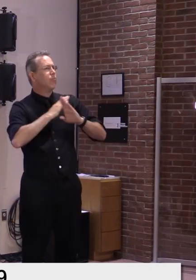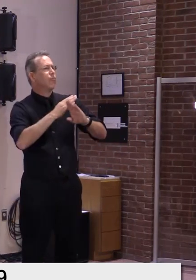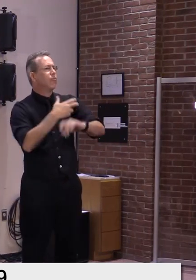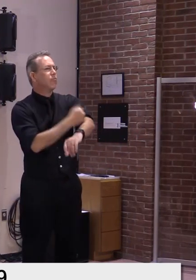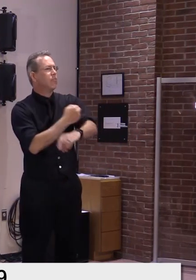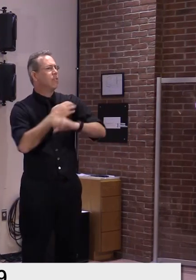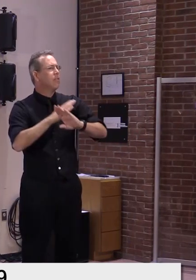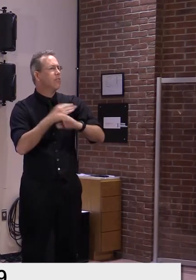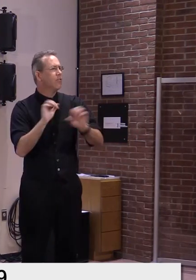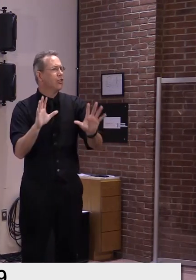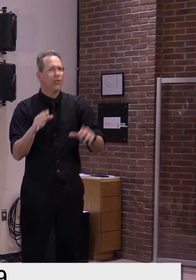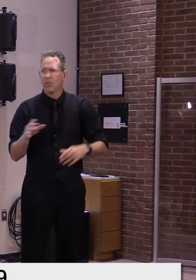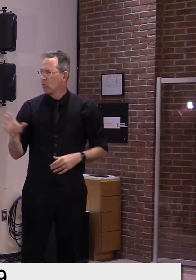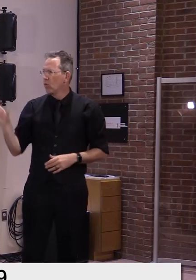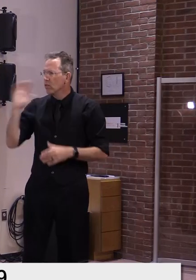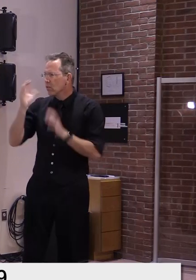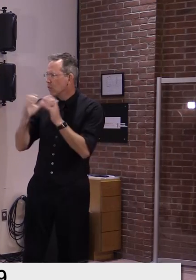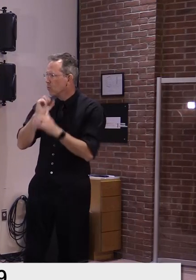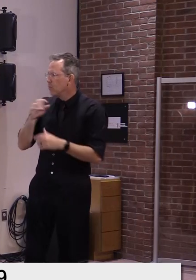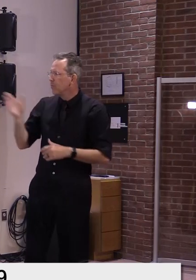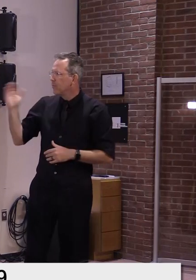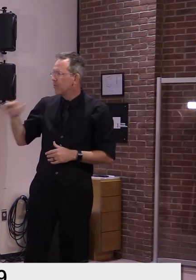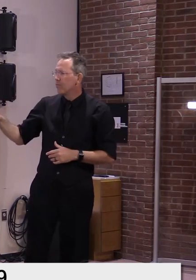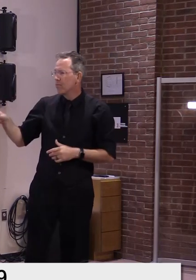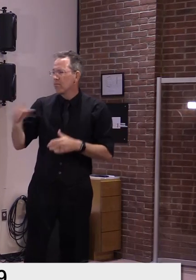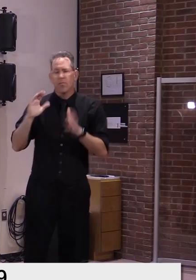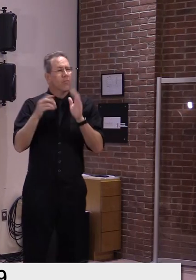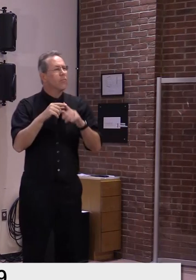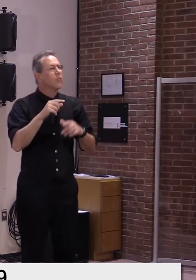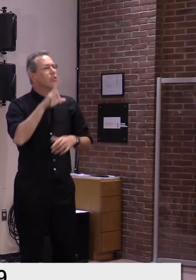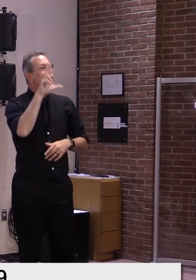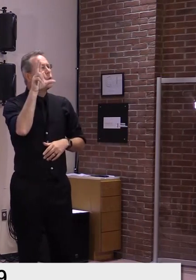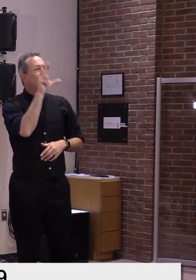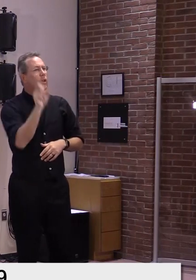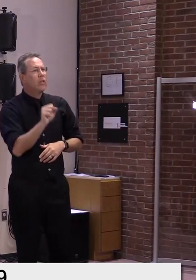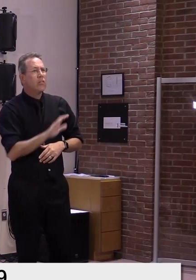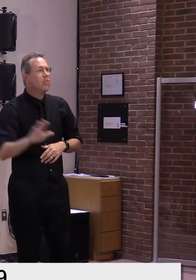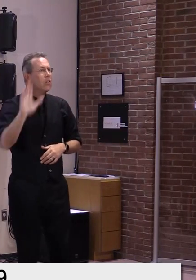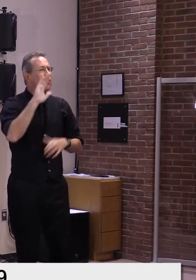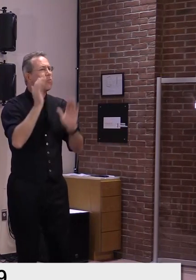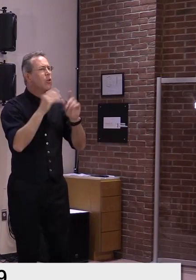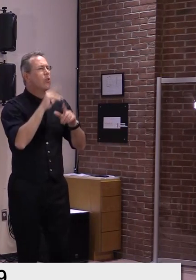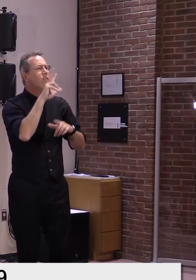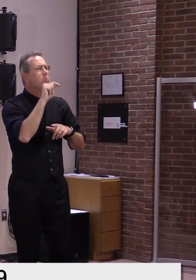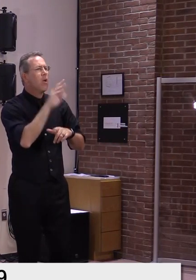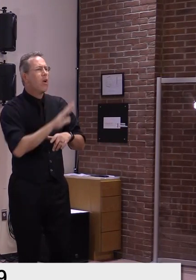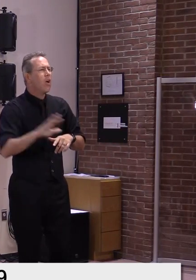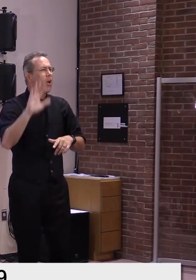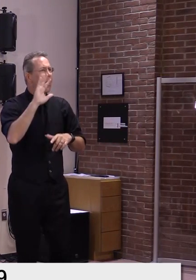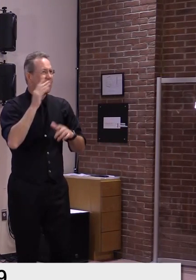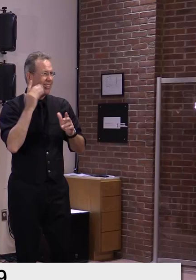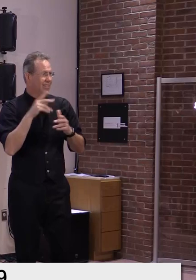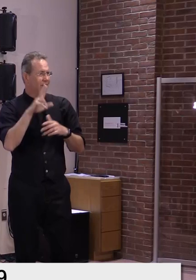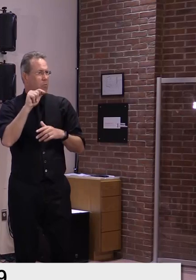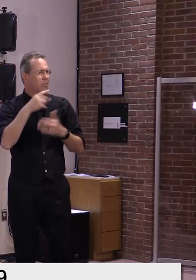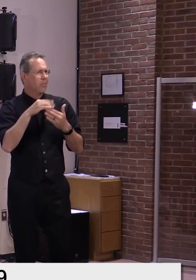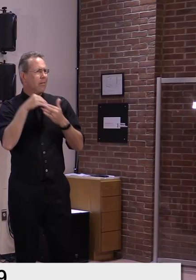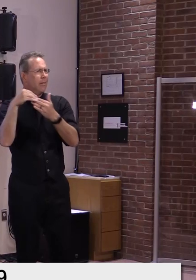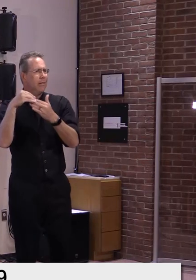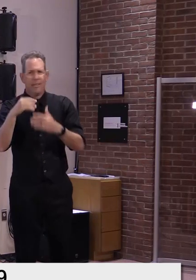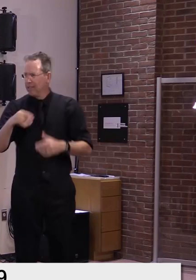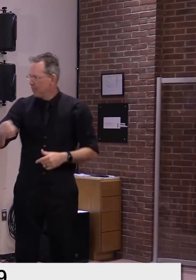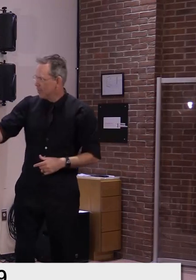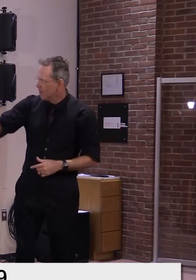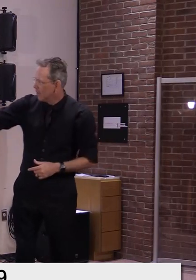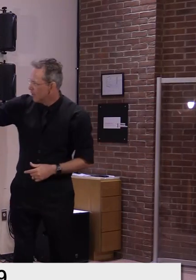highest rates in the country regarding Vermonters continuing to initiate vaccination, and we are well above the national